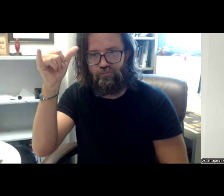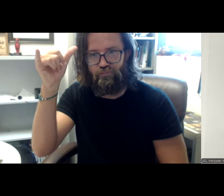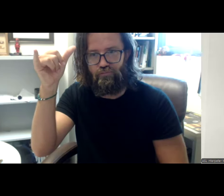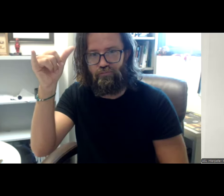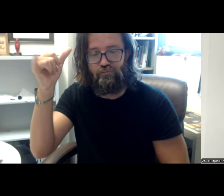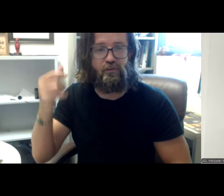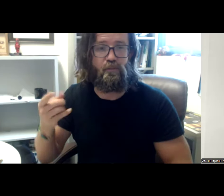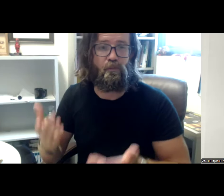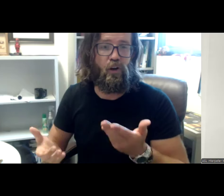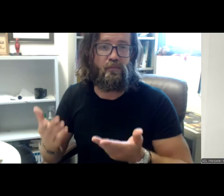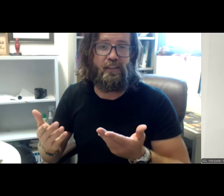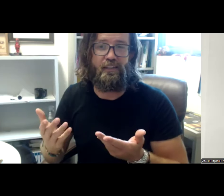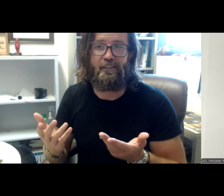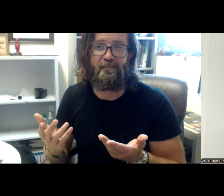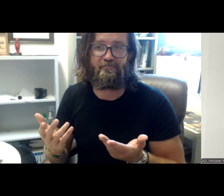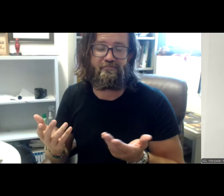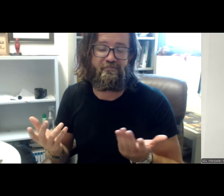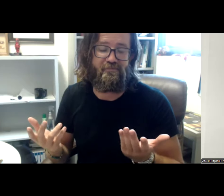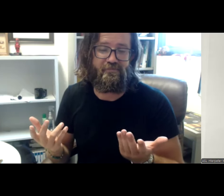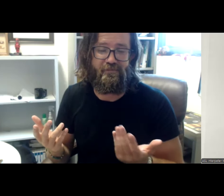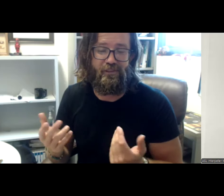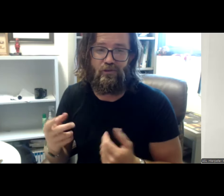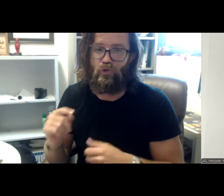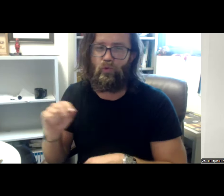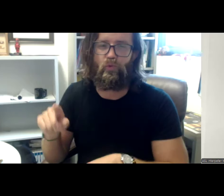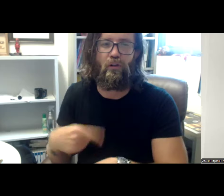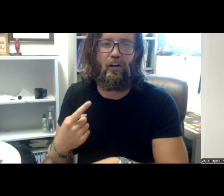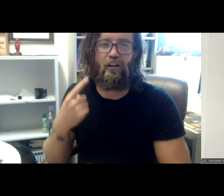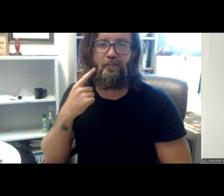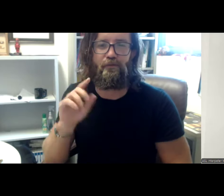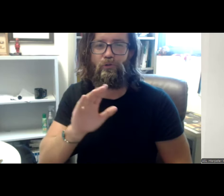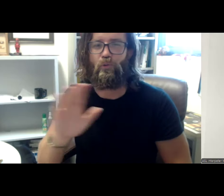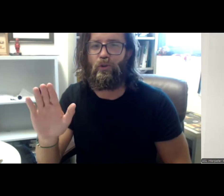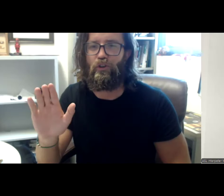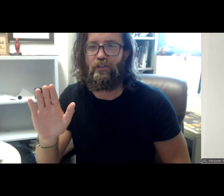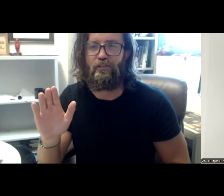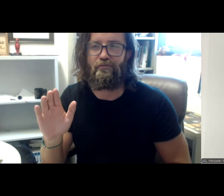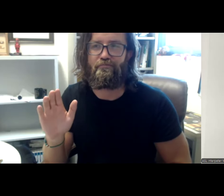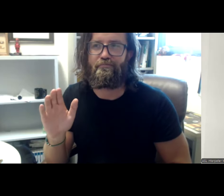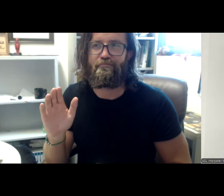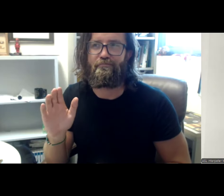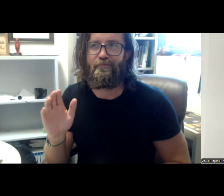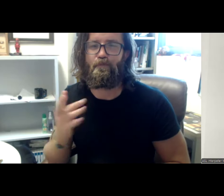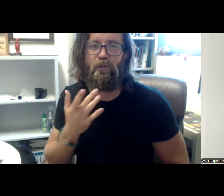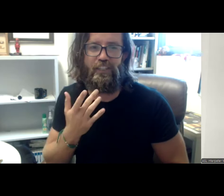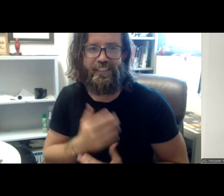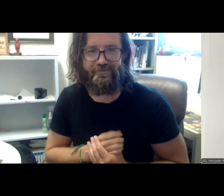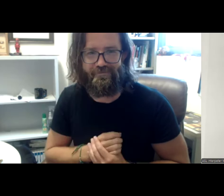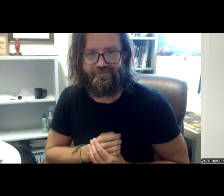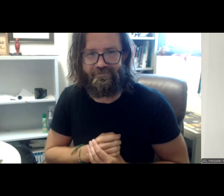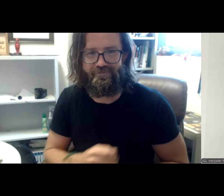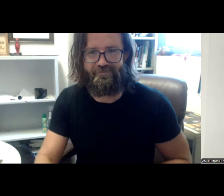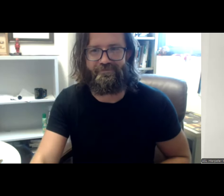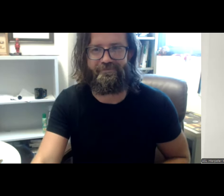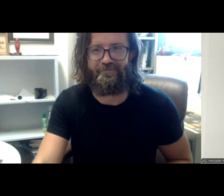try to upload it, it will take forever, so I don't encourage that. It would be very long